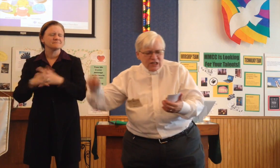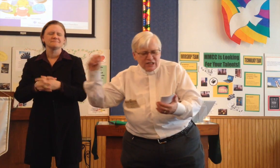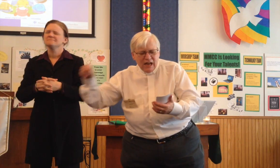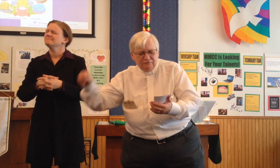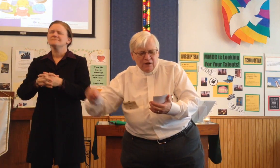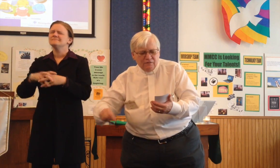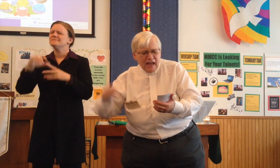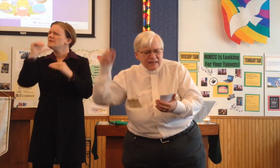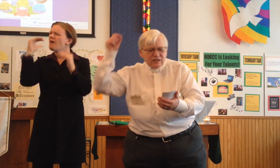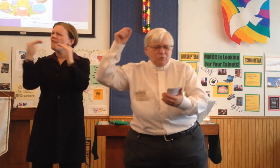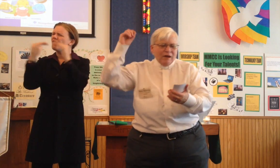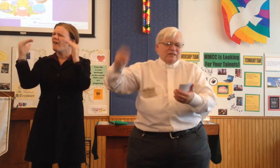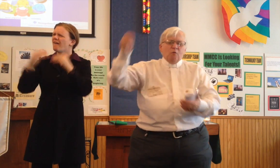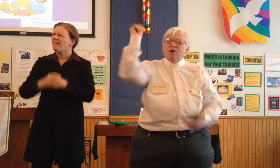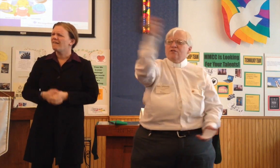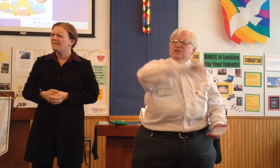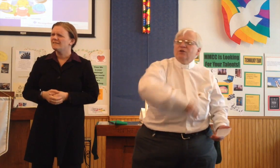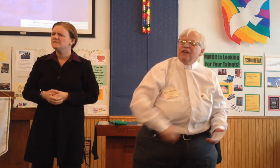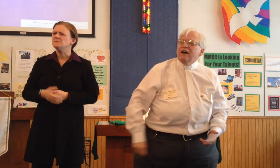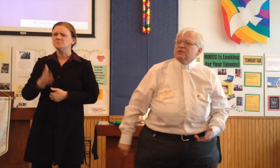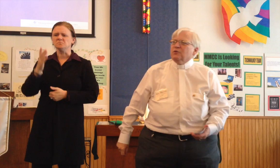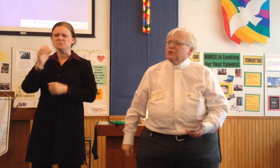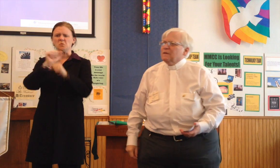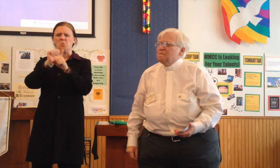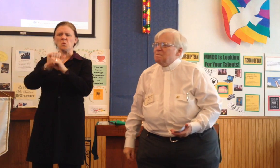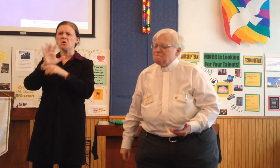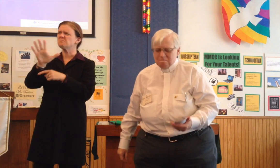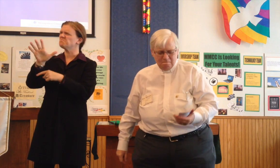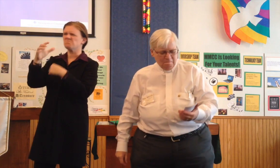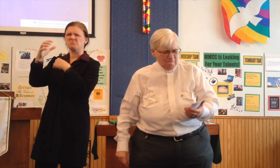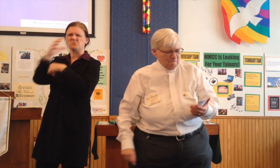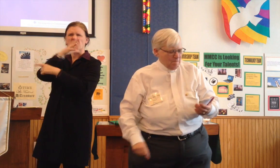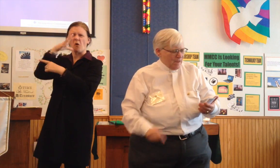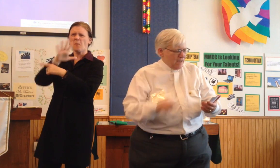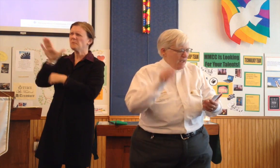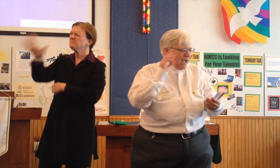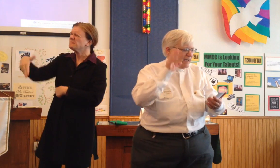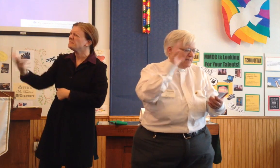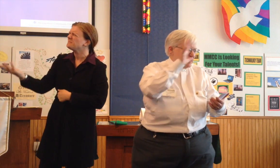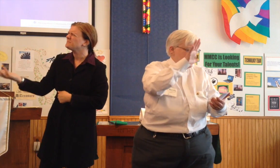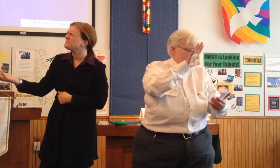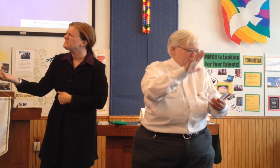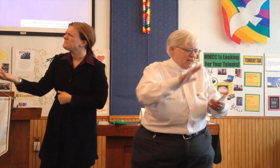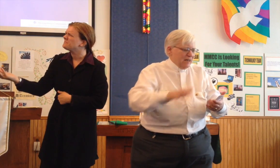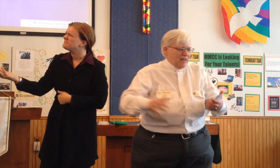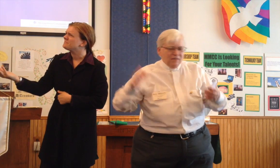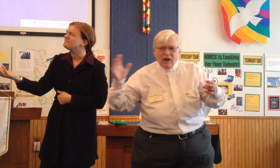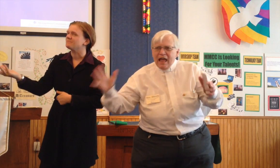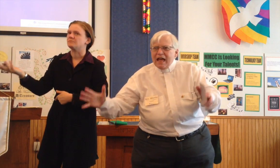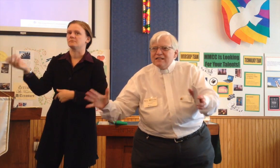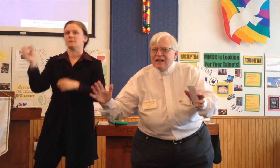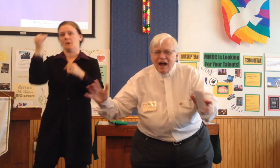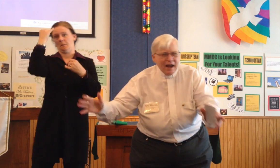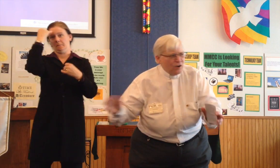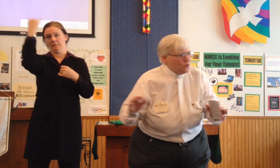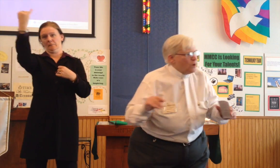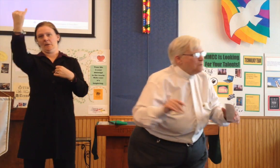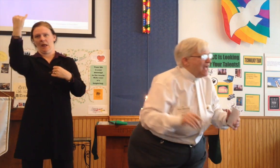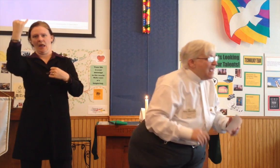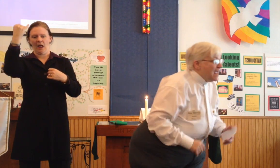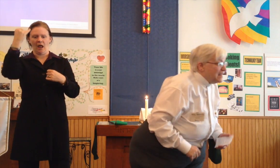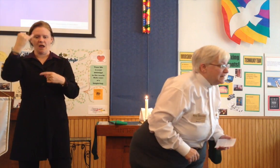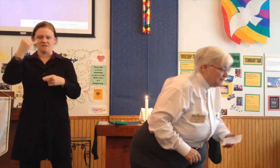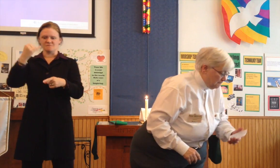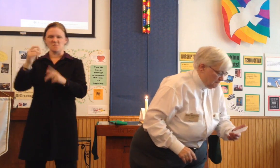It's just not fair. That's what the workers told the householder. I can see this scene. The last hired